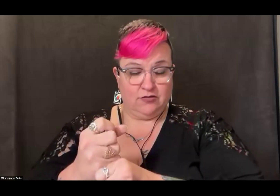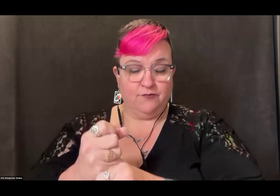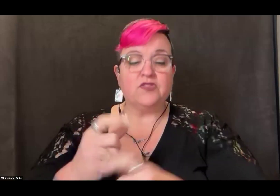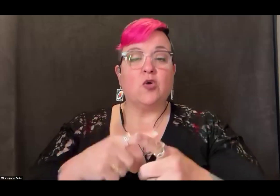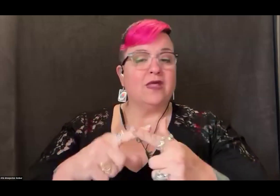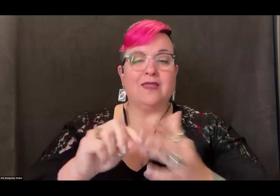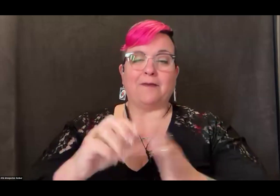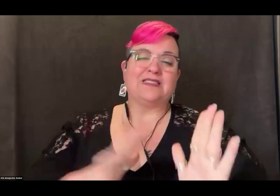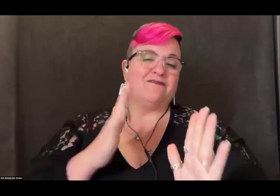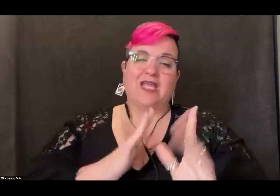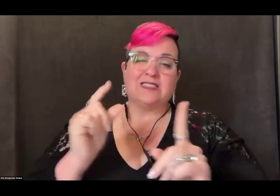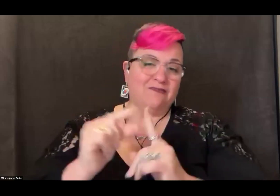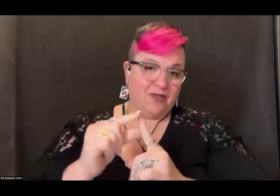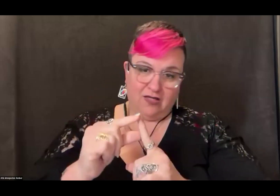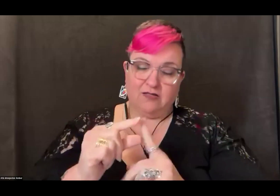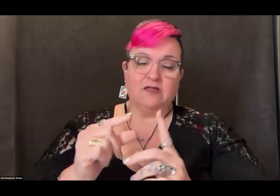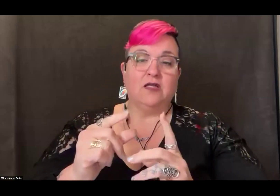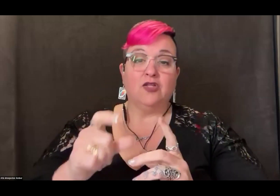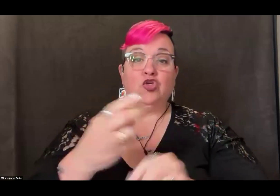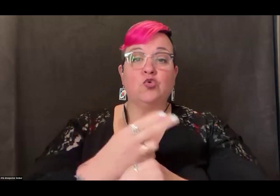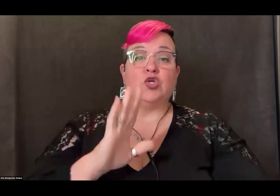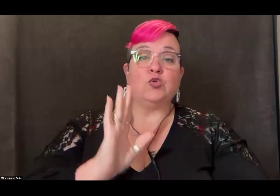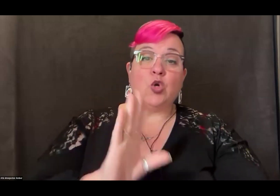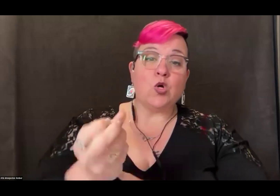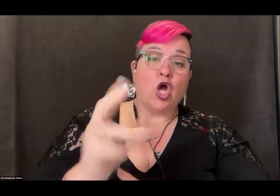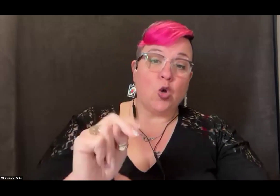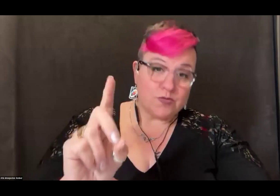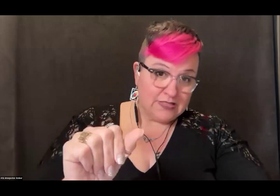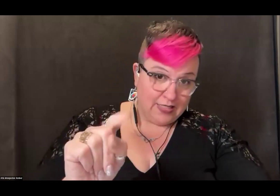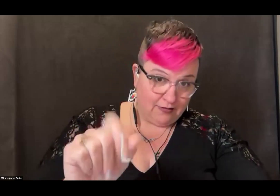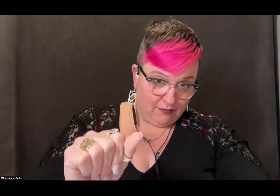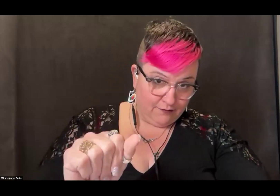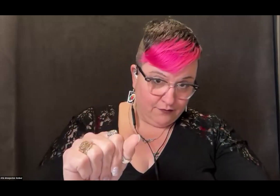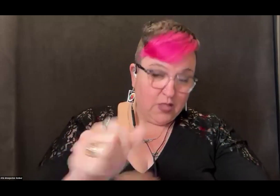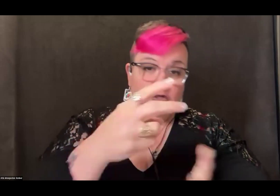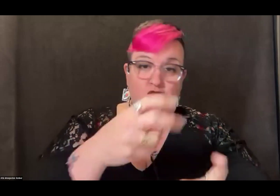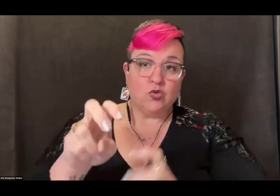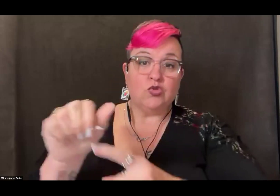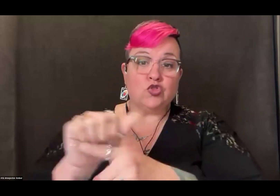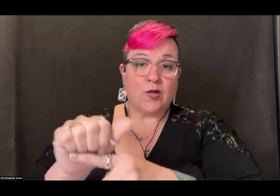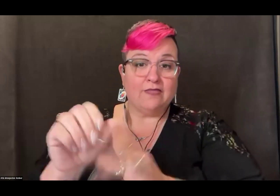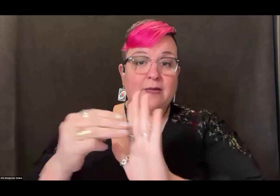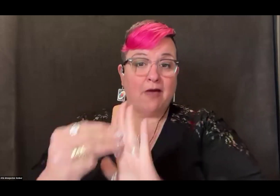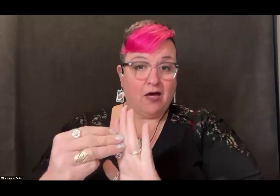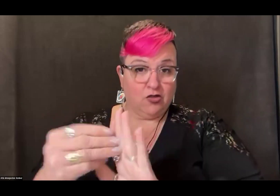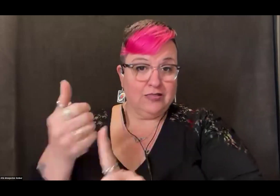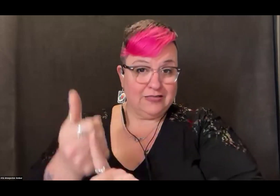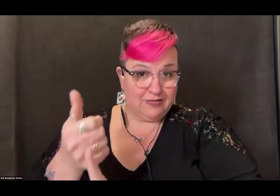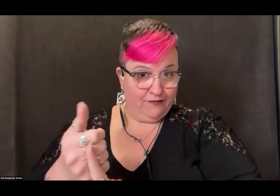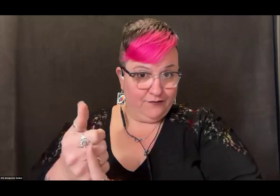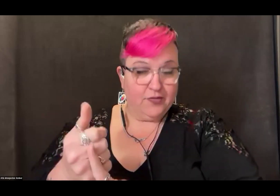just a fancy phrase meaning you are using your own data to train the model